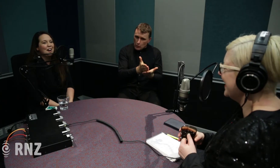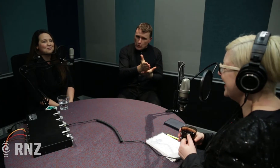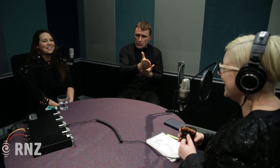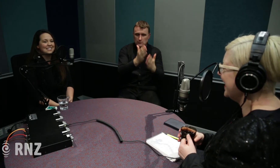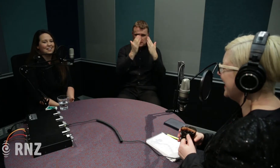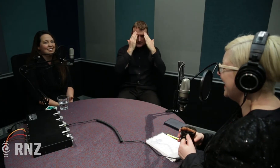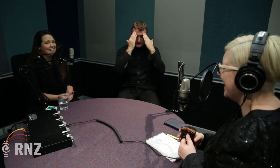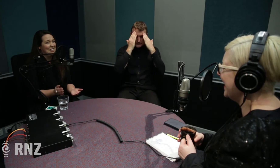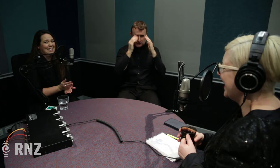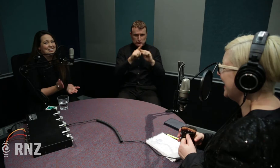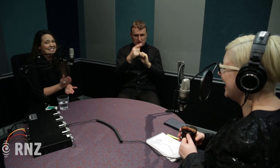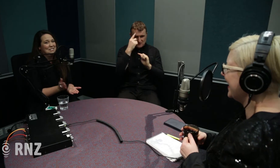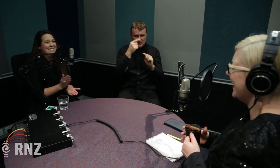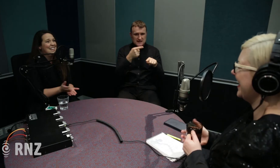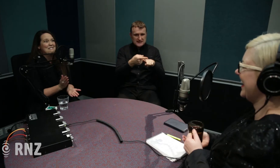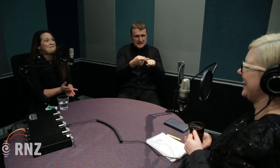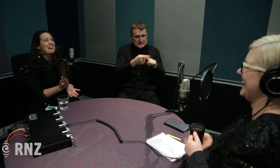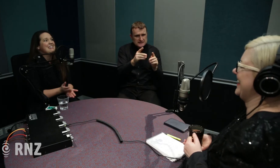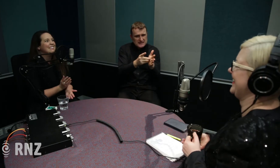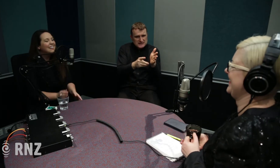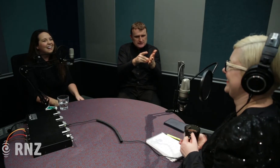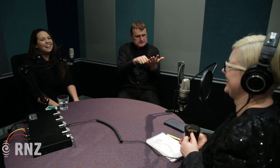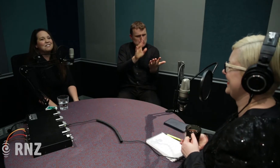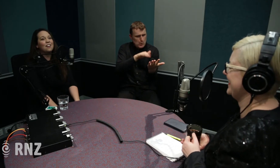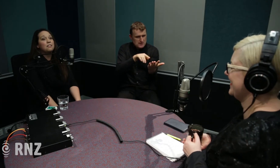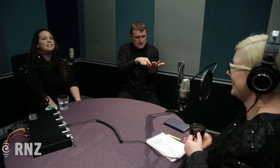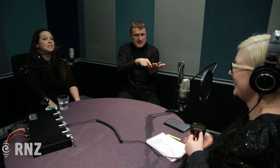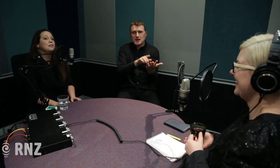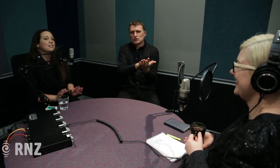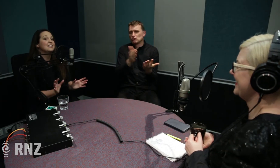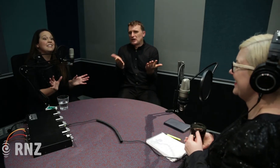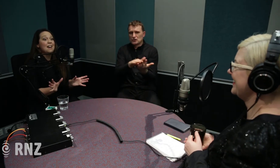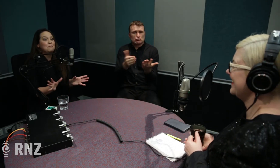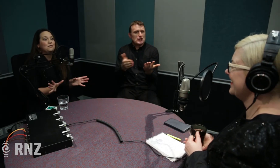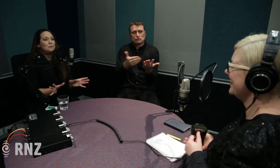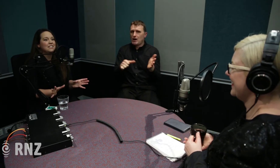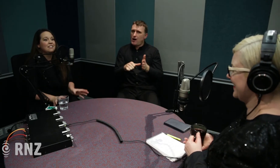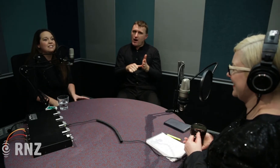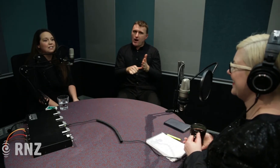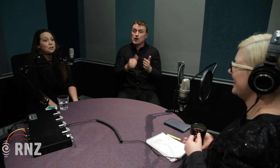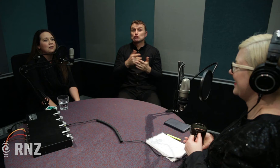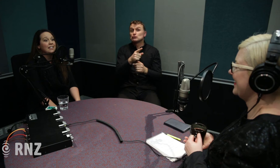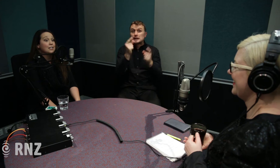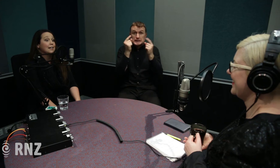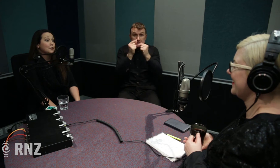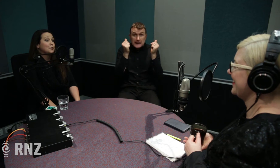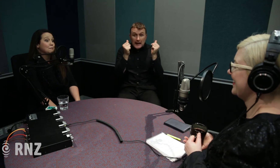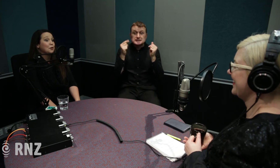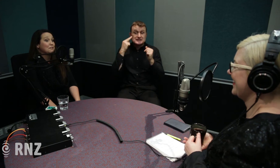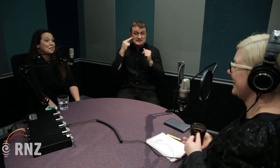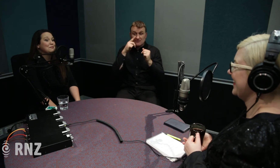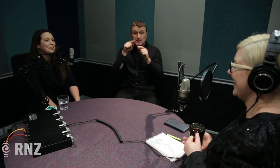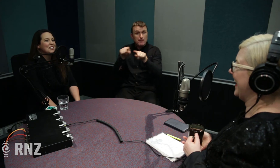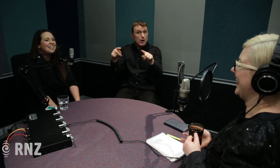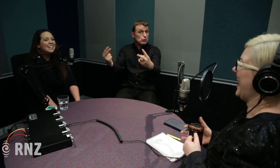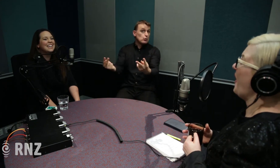like 5 minutes going, oh my goodness, what does that word mean? And I think, to be honest, in that performance, I think the deaf community actually understood more